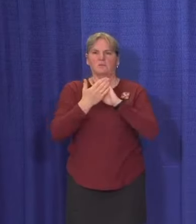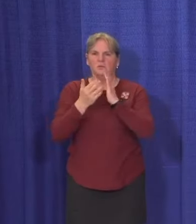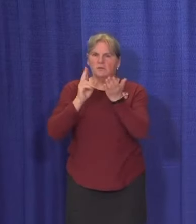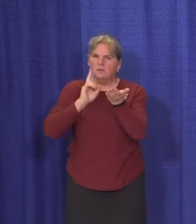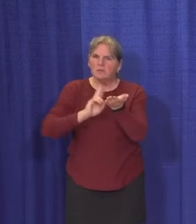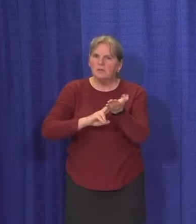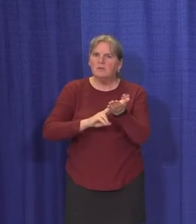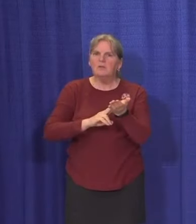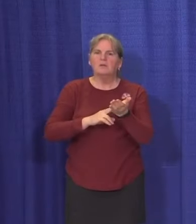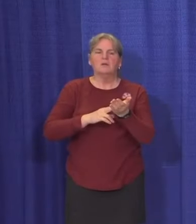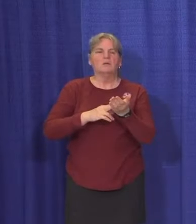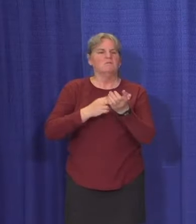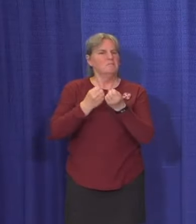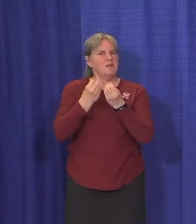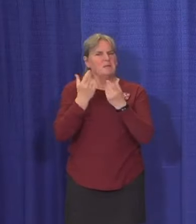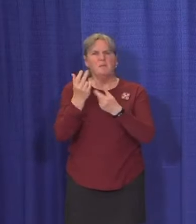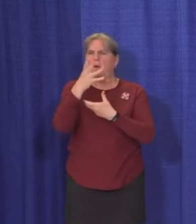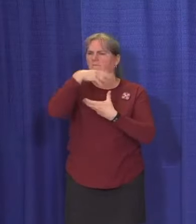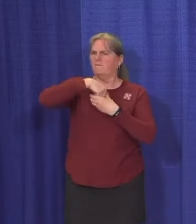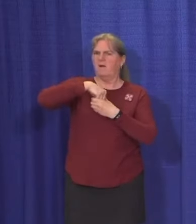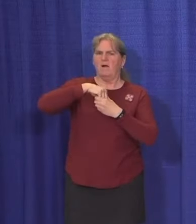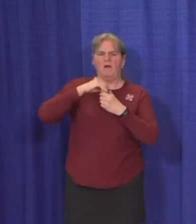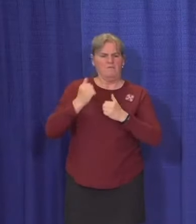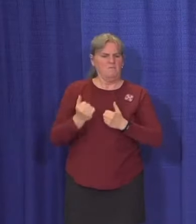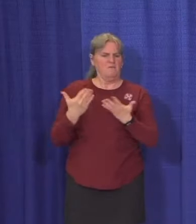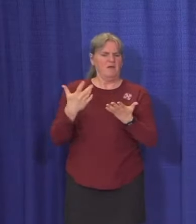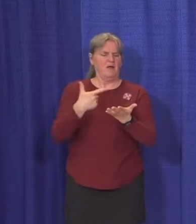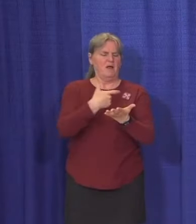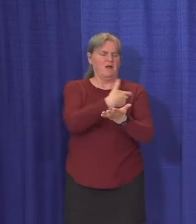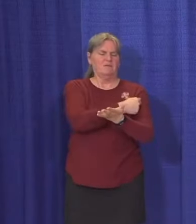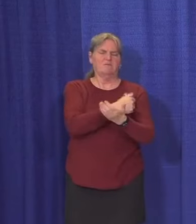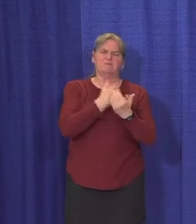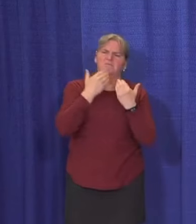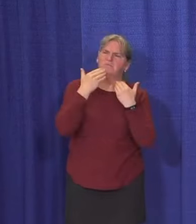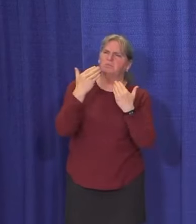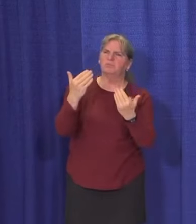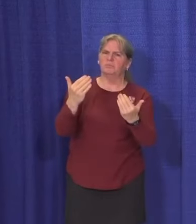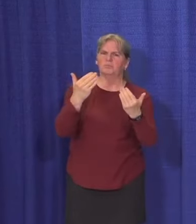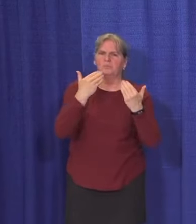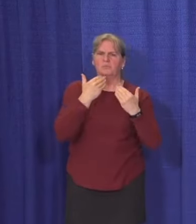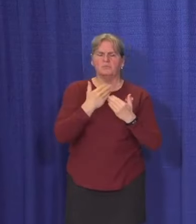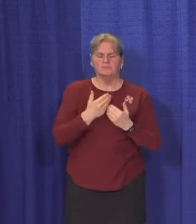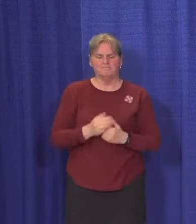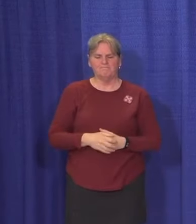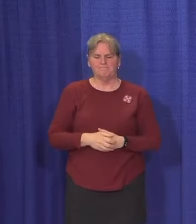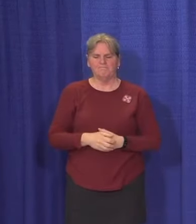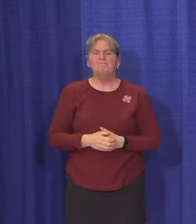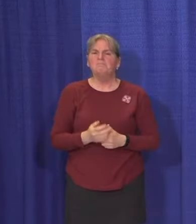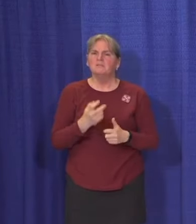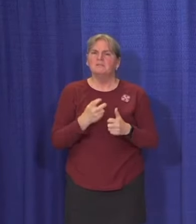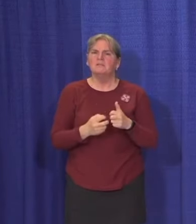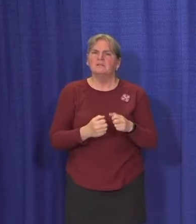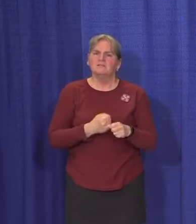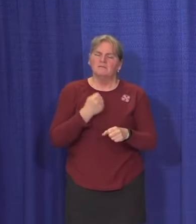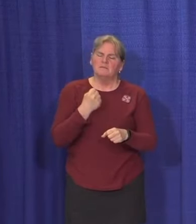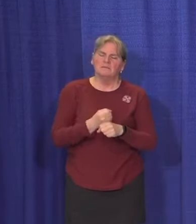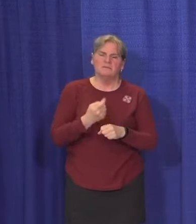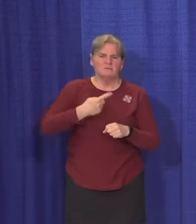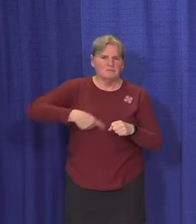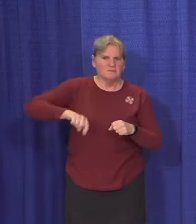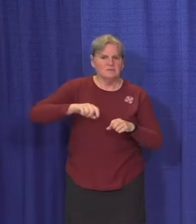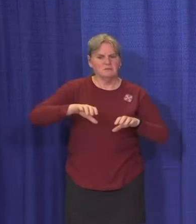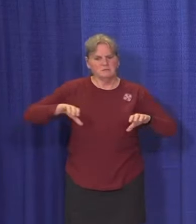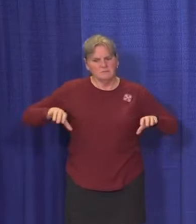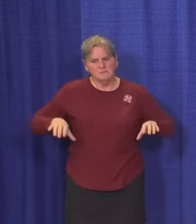involved behind the scenes in making this work. And this has been a difficult year, and people have been tireless in their